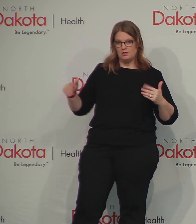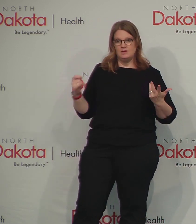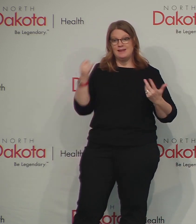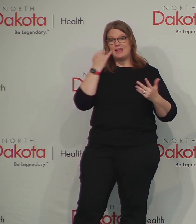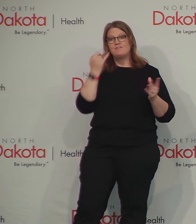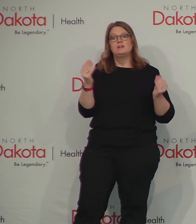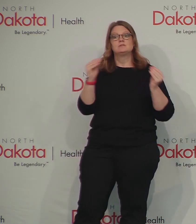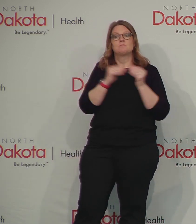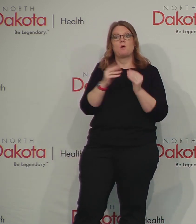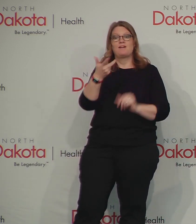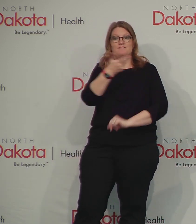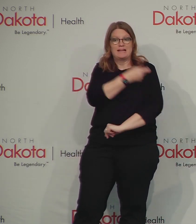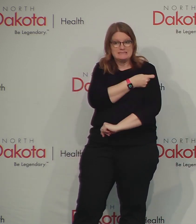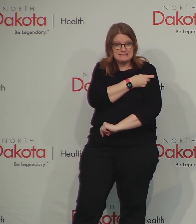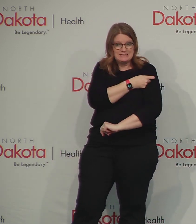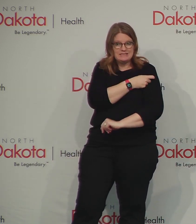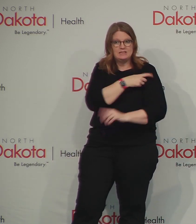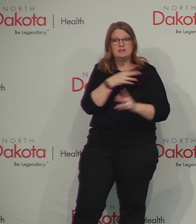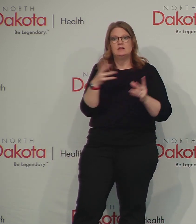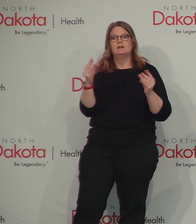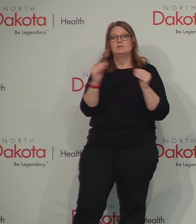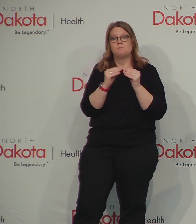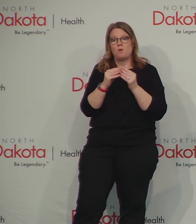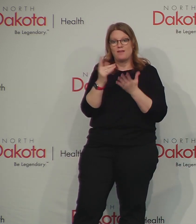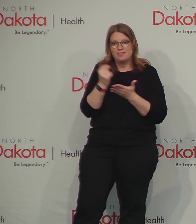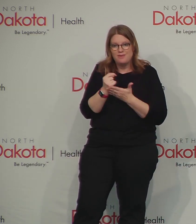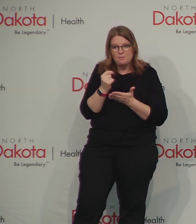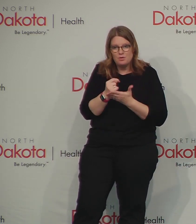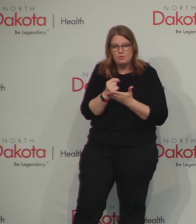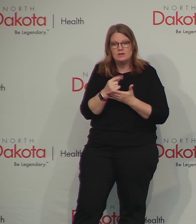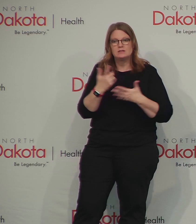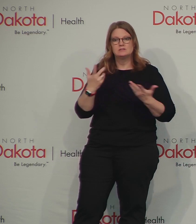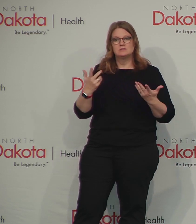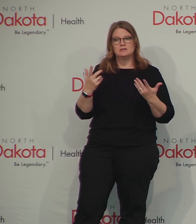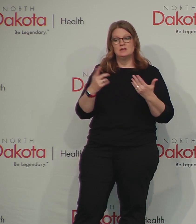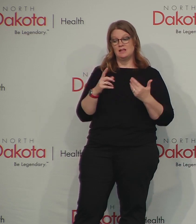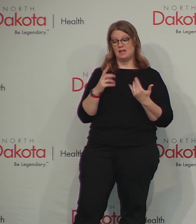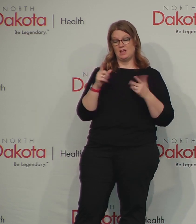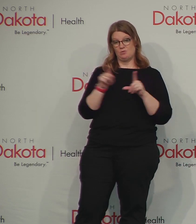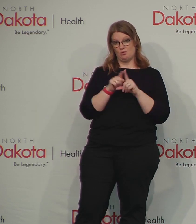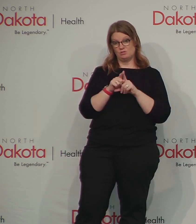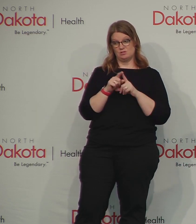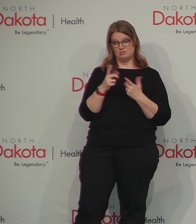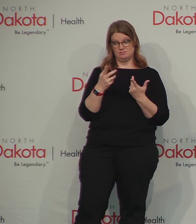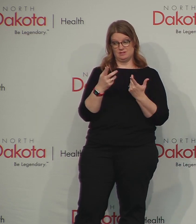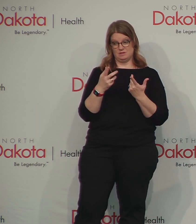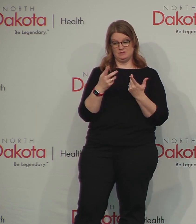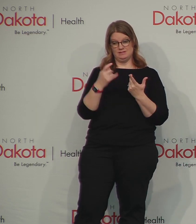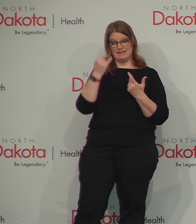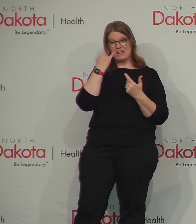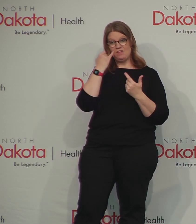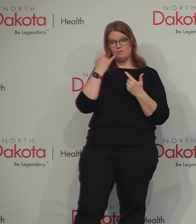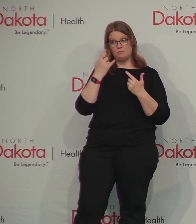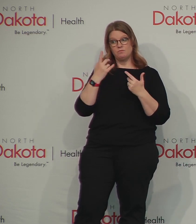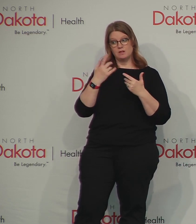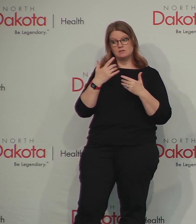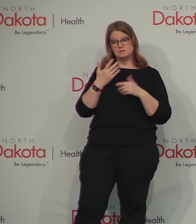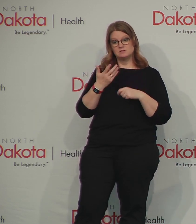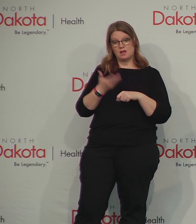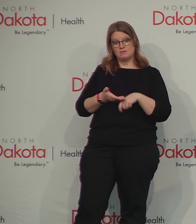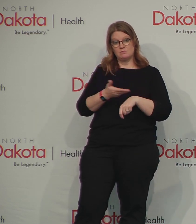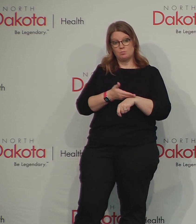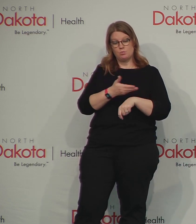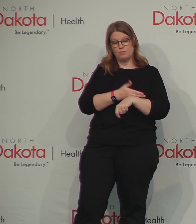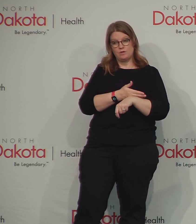vaccine, we get uptake on therapeutics, we get uptake on the Binex testing. If those things are all gaining traction,